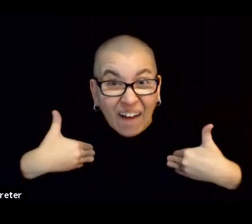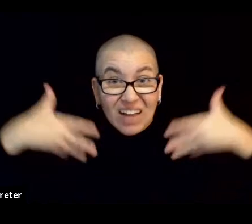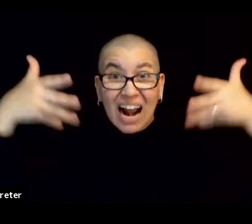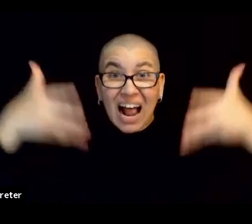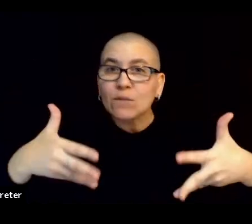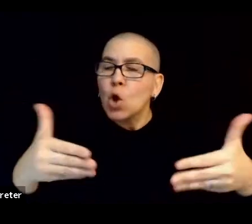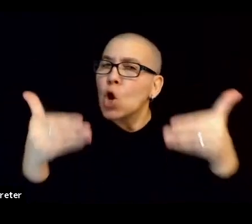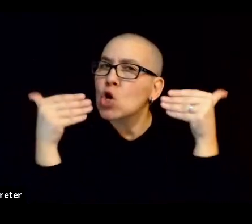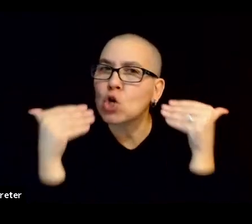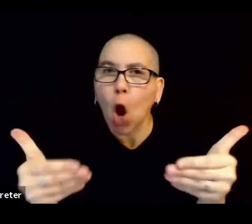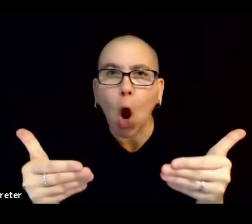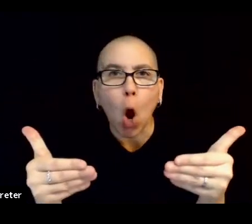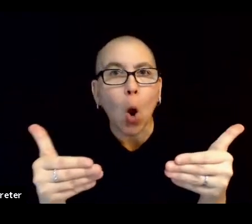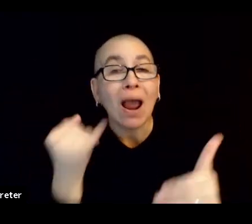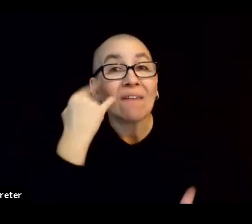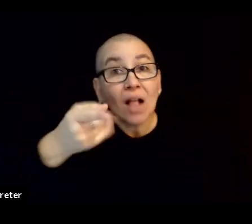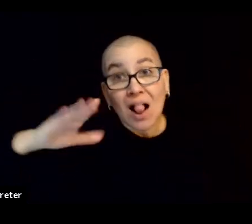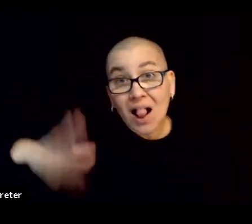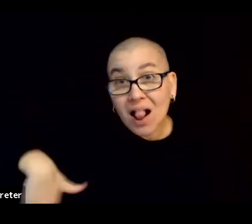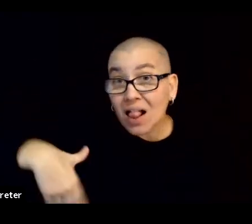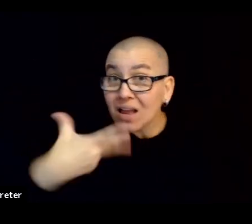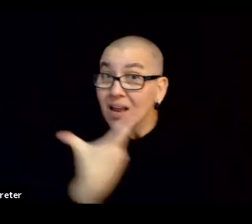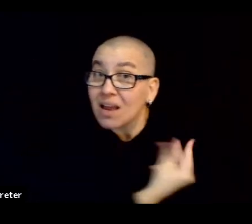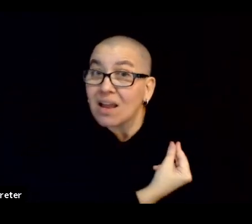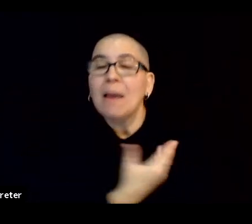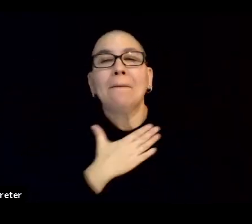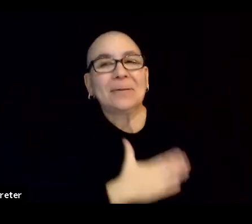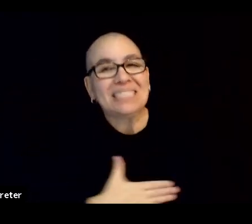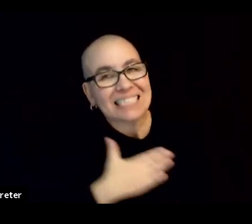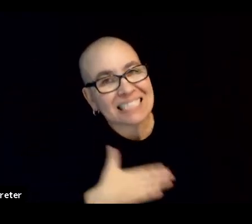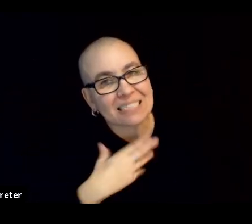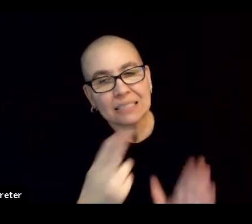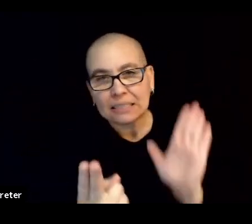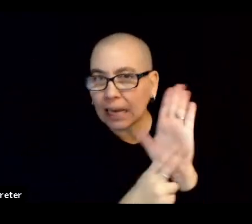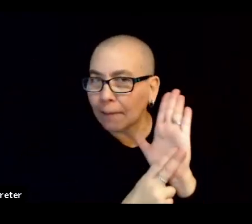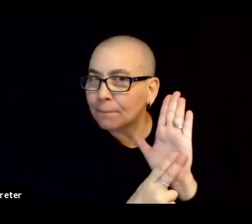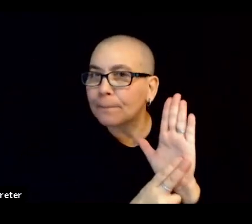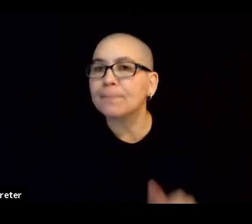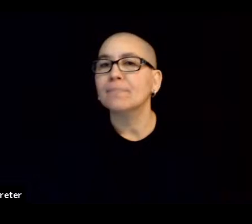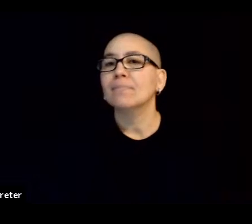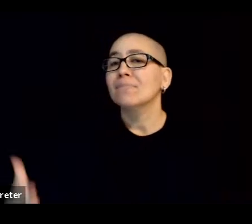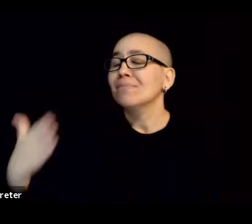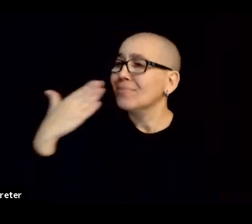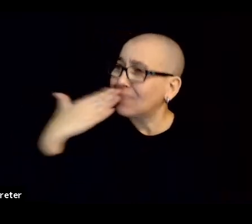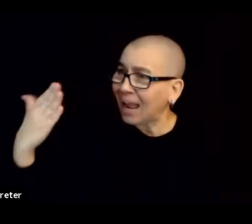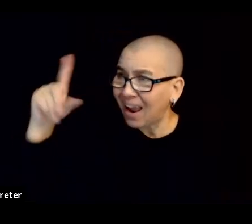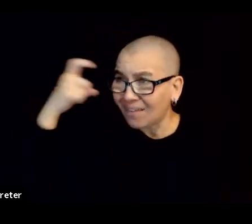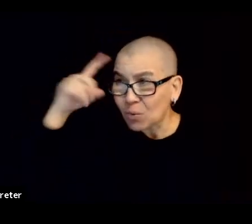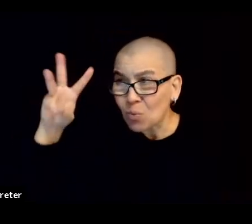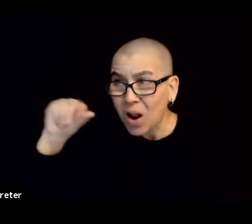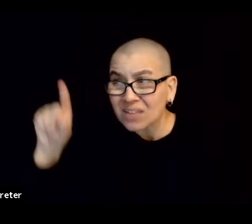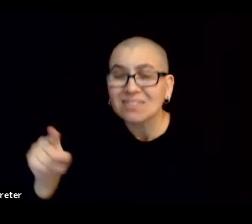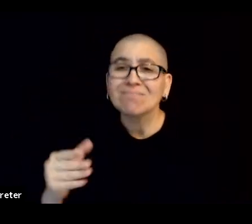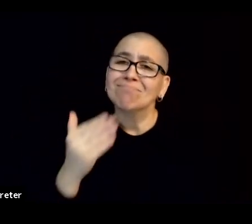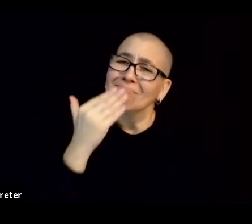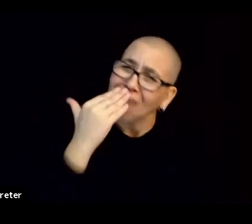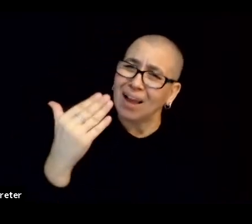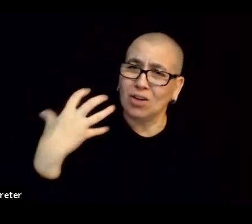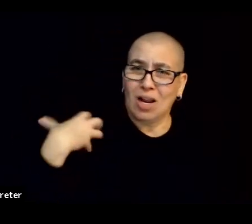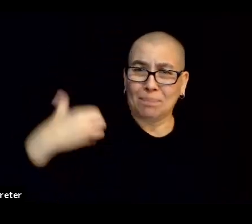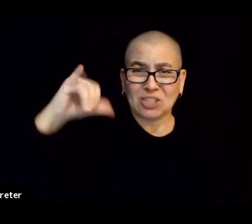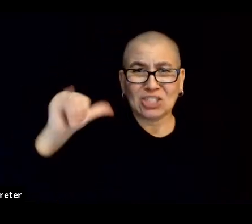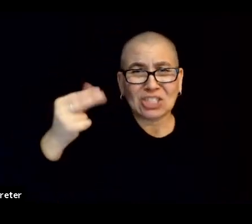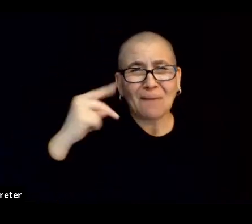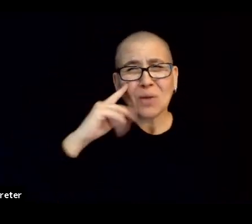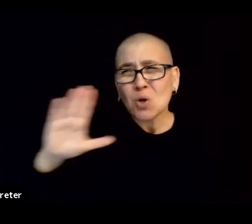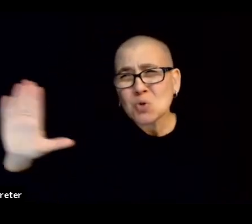done. Thank you, Governor Walz and Commissioner Malcolm. We're grateful for your leadership and your partnership. I'll turn it now